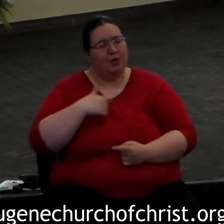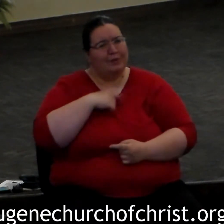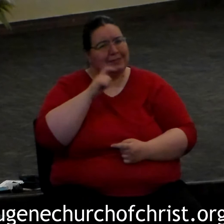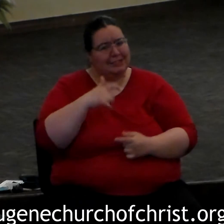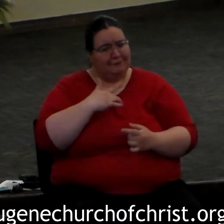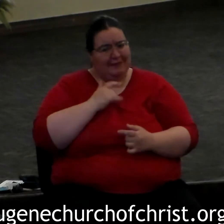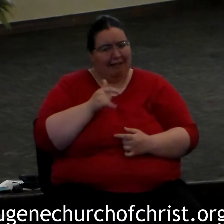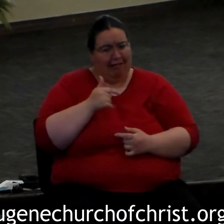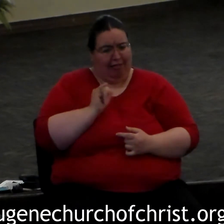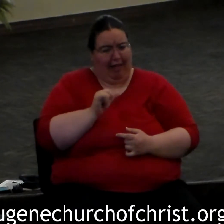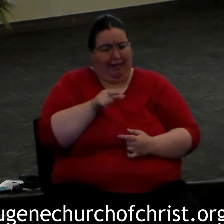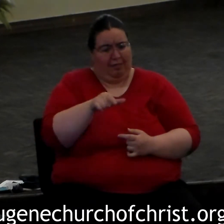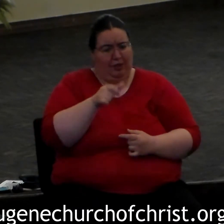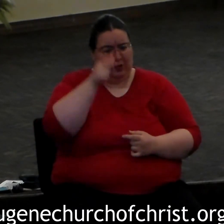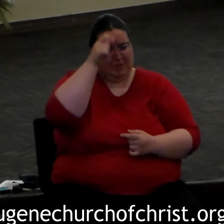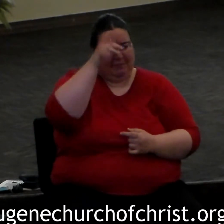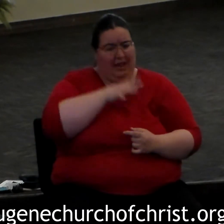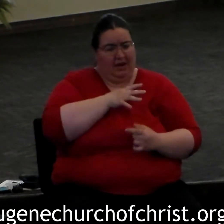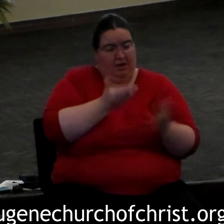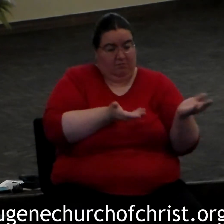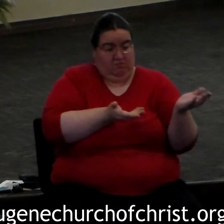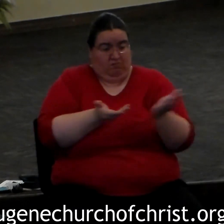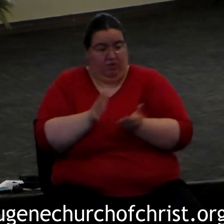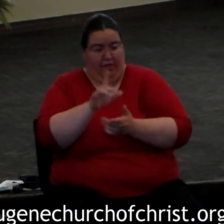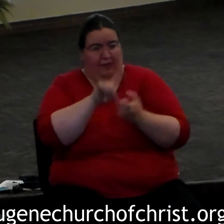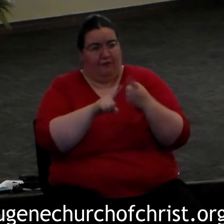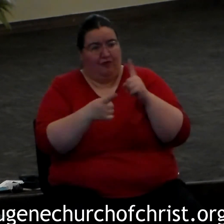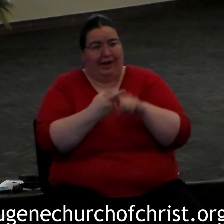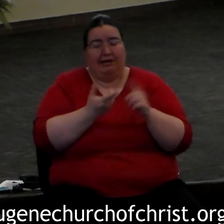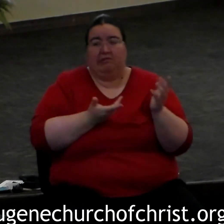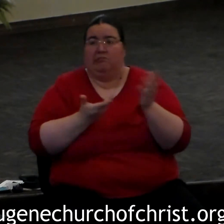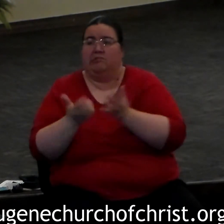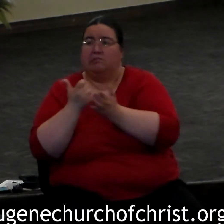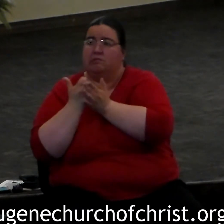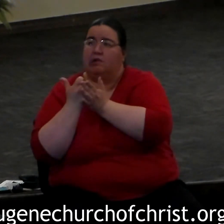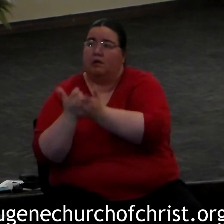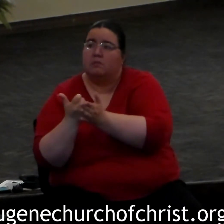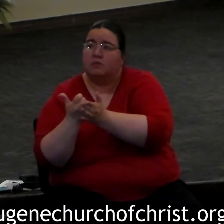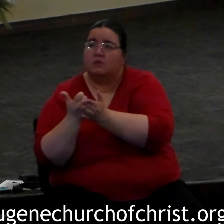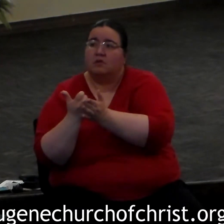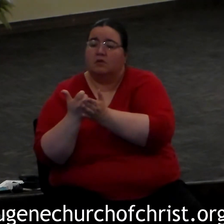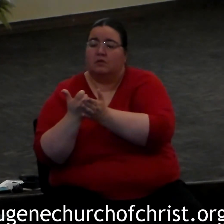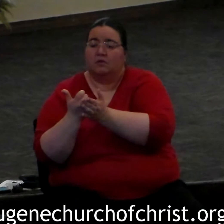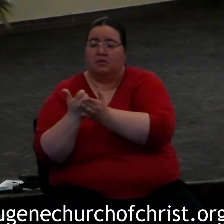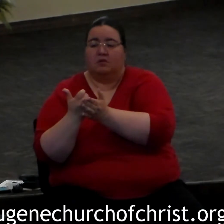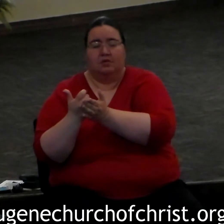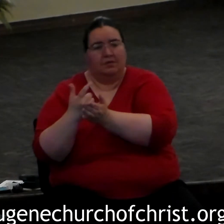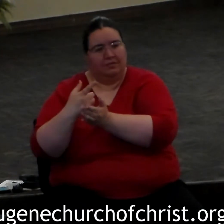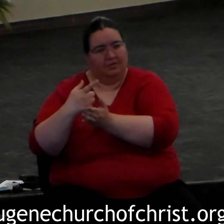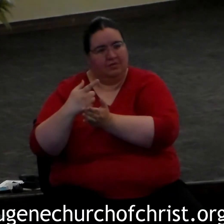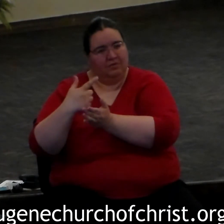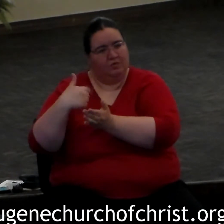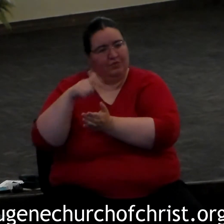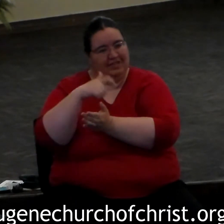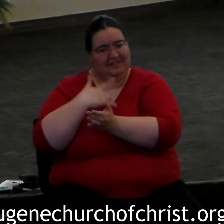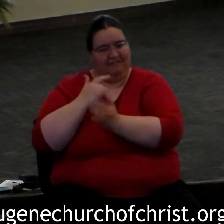is mind-blowing and amazing, because that is what this story is. The fact that God would send his son